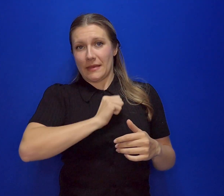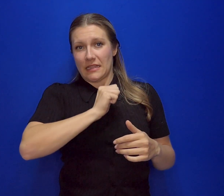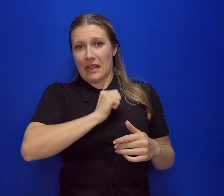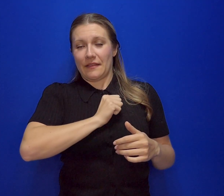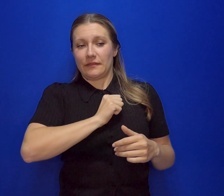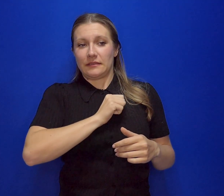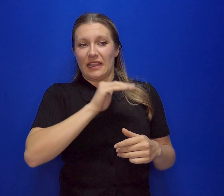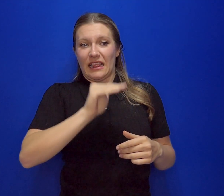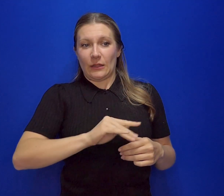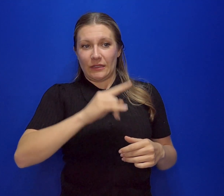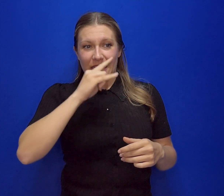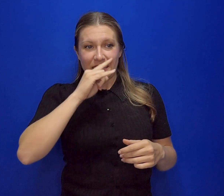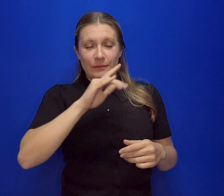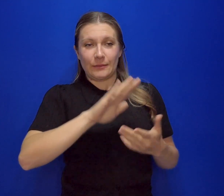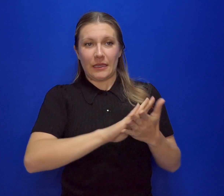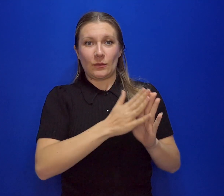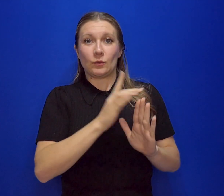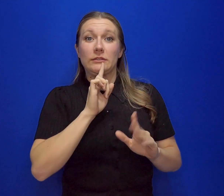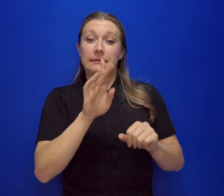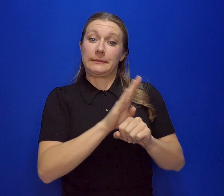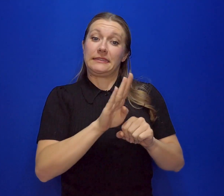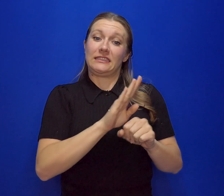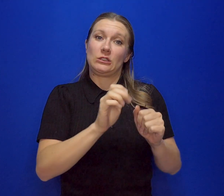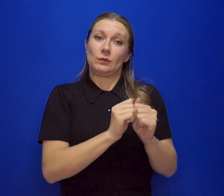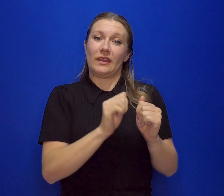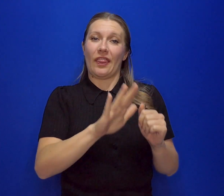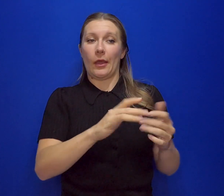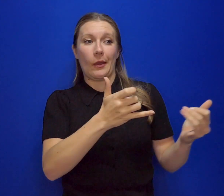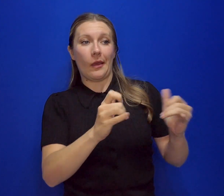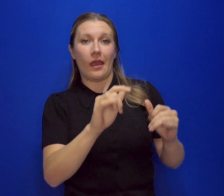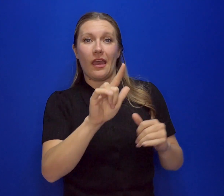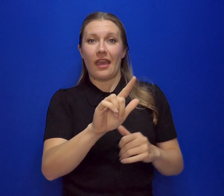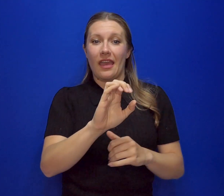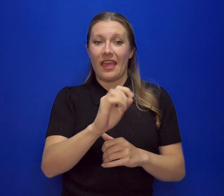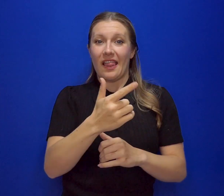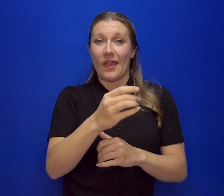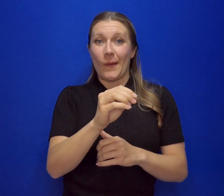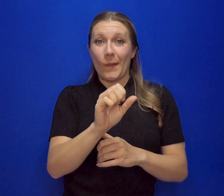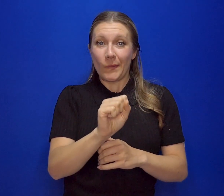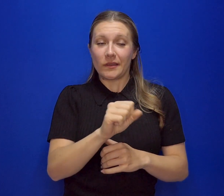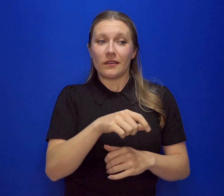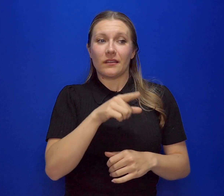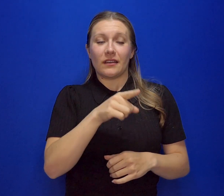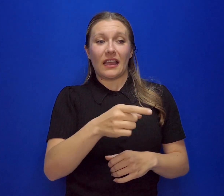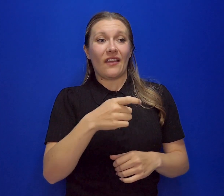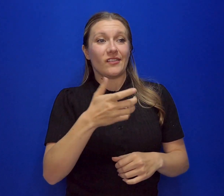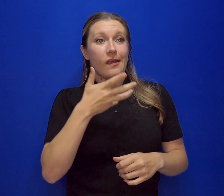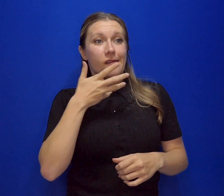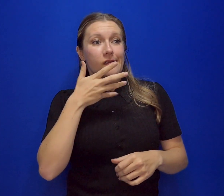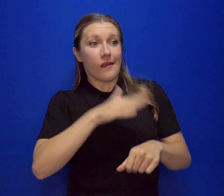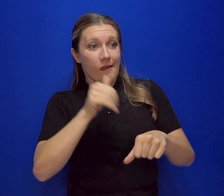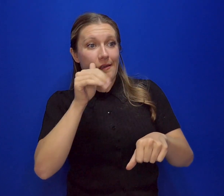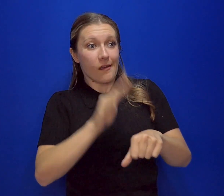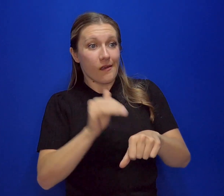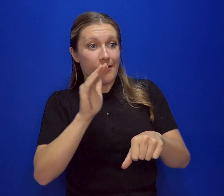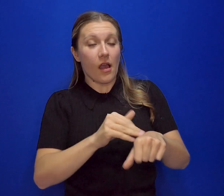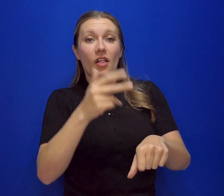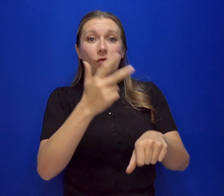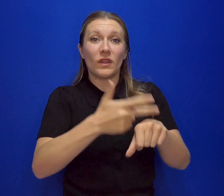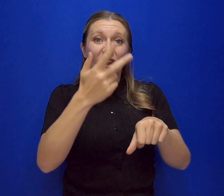get really busy with their Legos or whatever, like sometimes I have to call to them like 3 or 4 times and get their attention. They are so